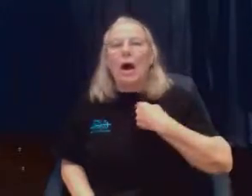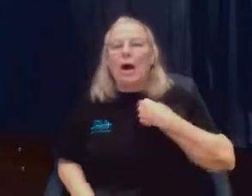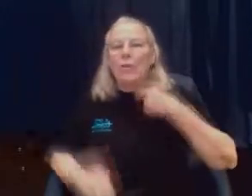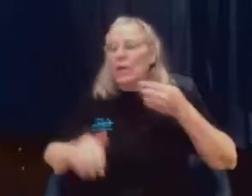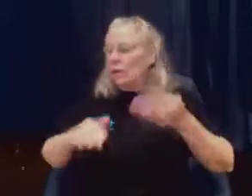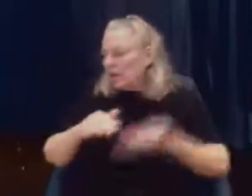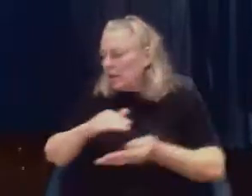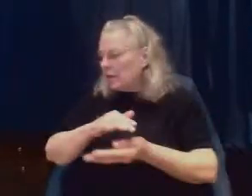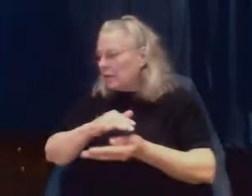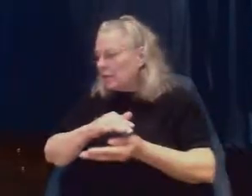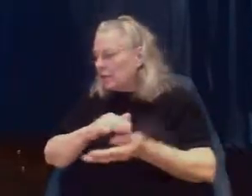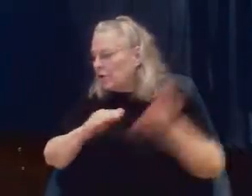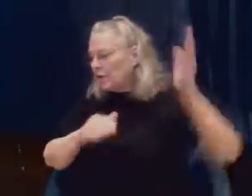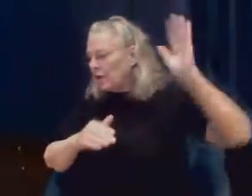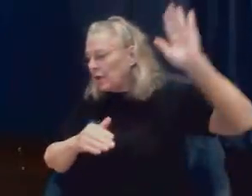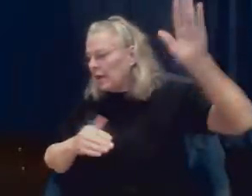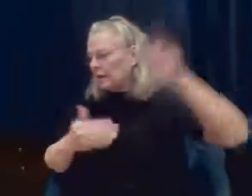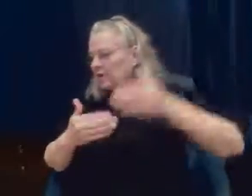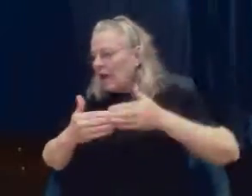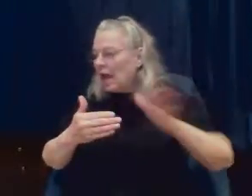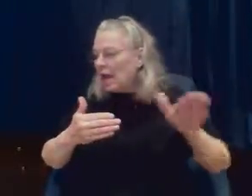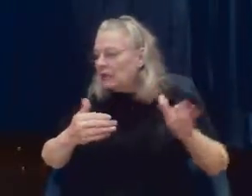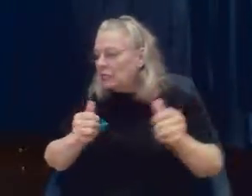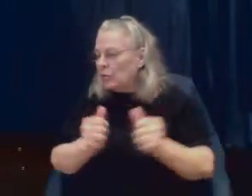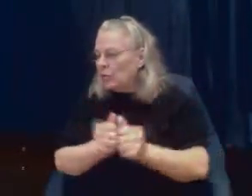I will enter his gates